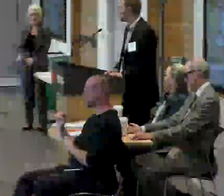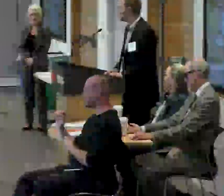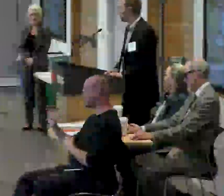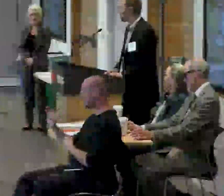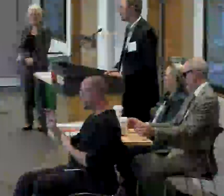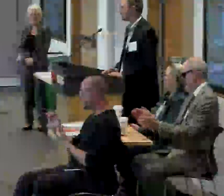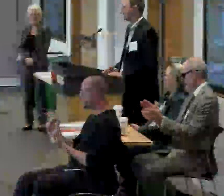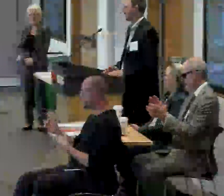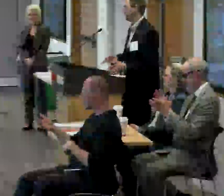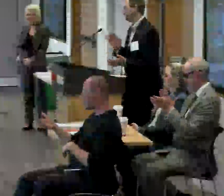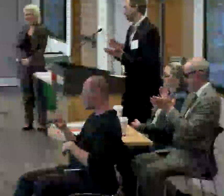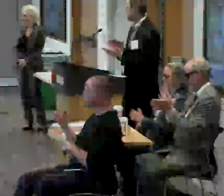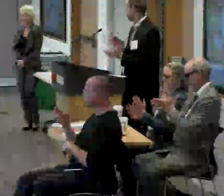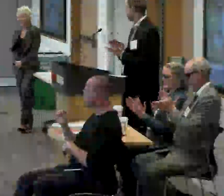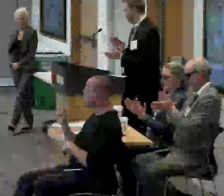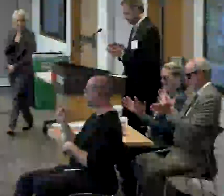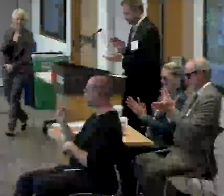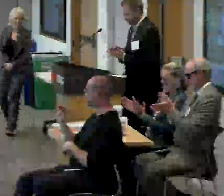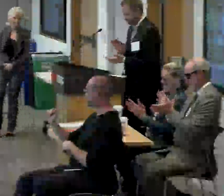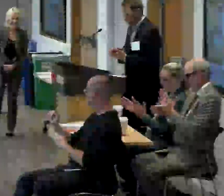please join me in welcoming Christina.